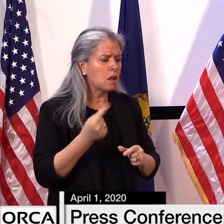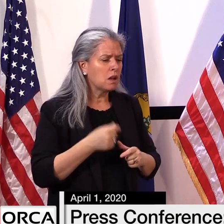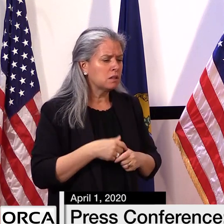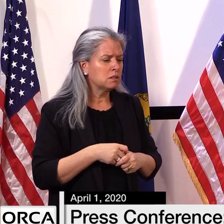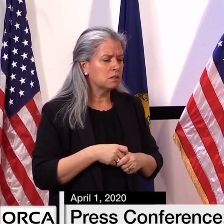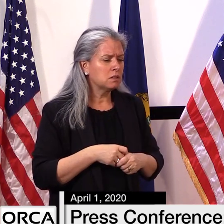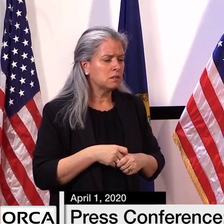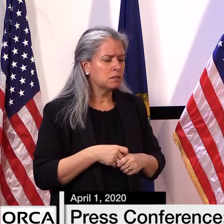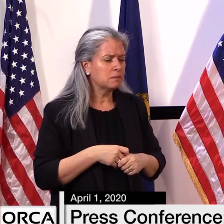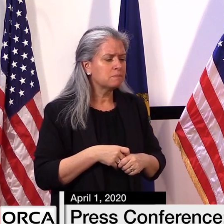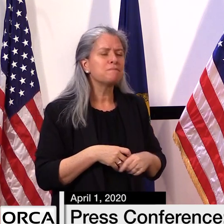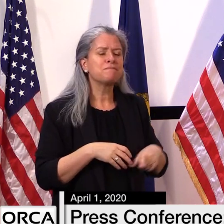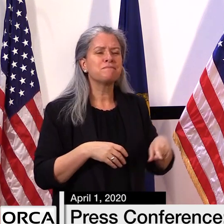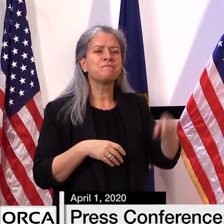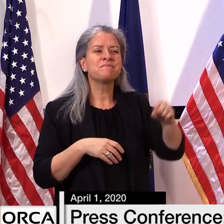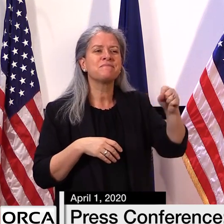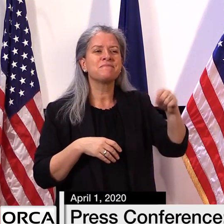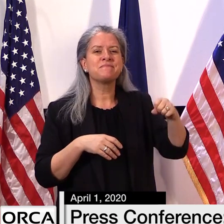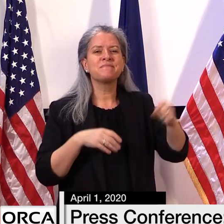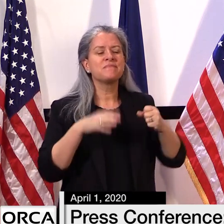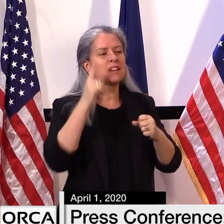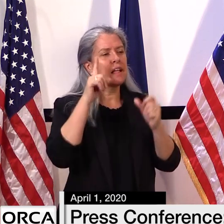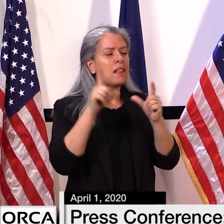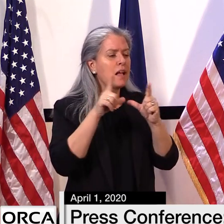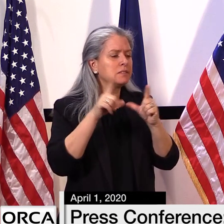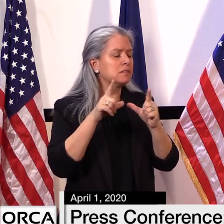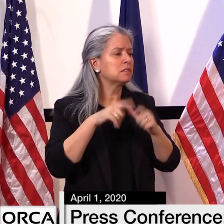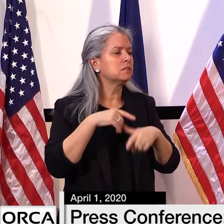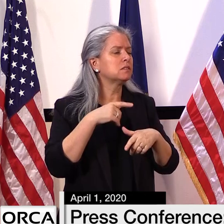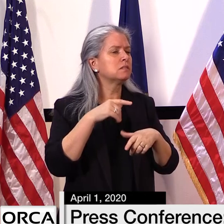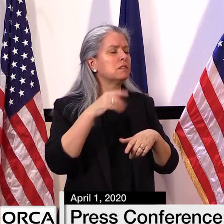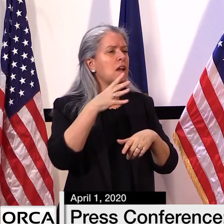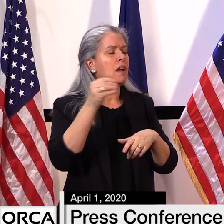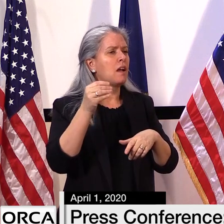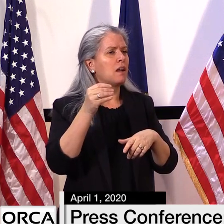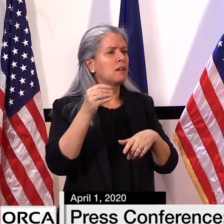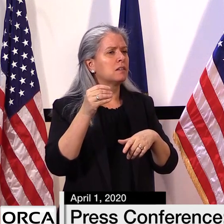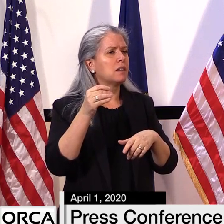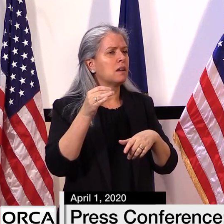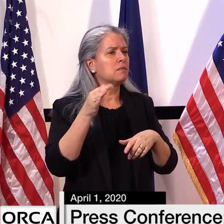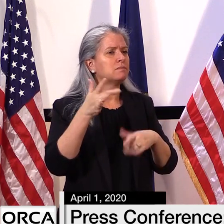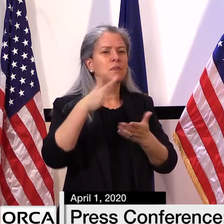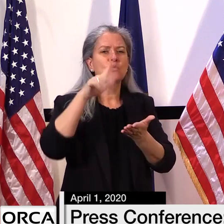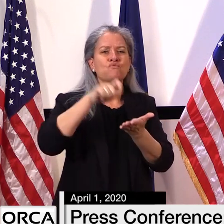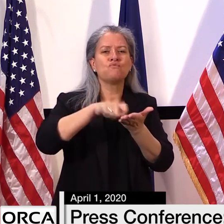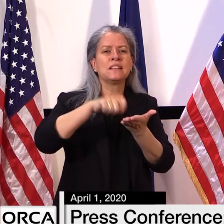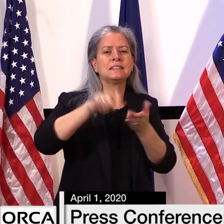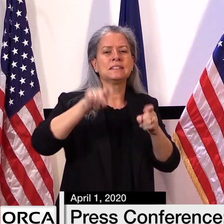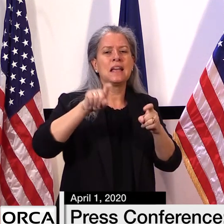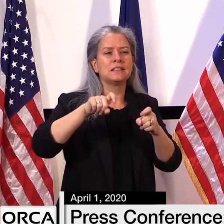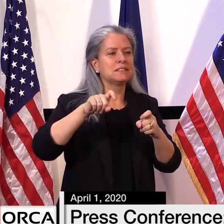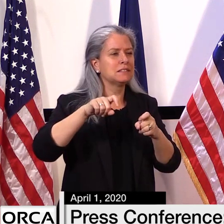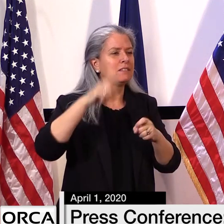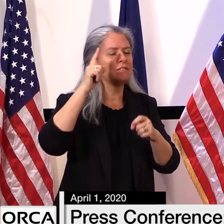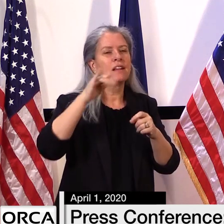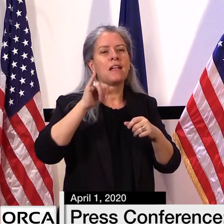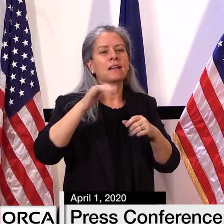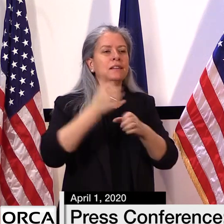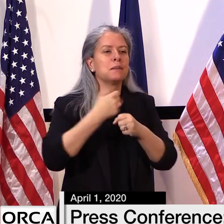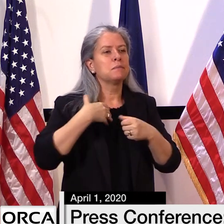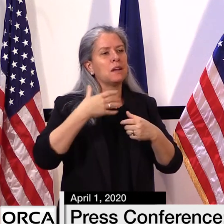Yeah, I think the questions were for licensing and specifically the written test, like permit